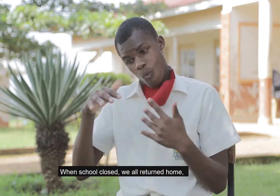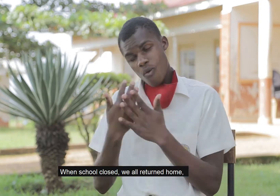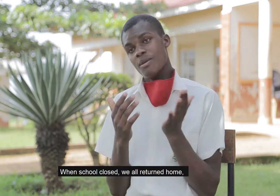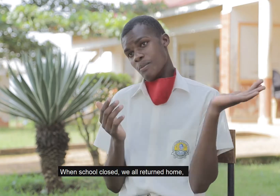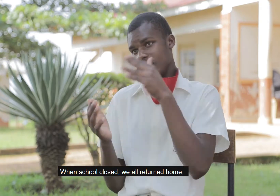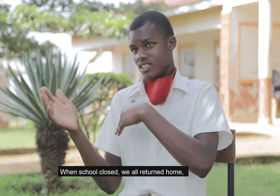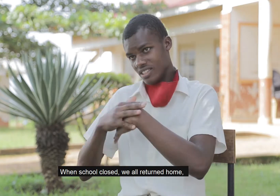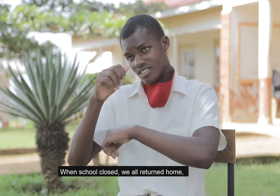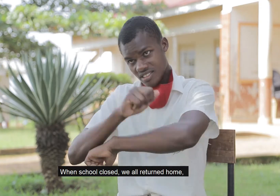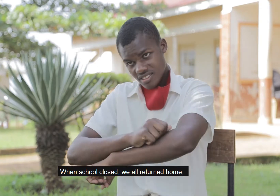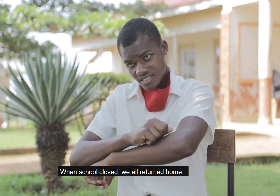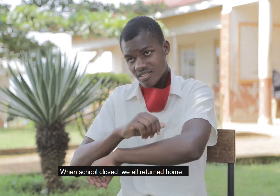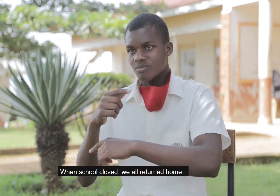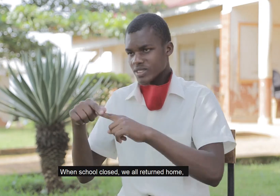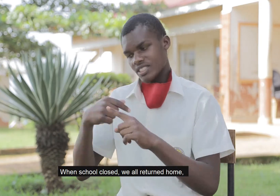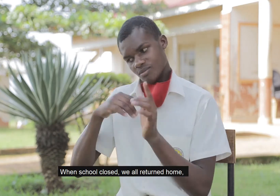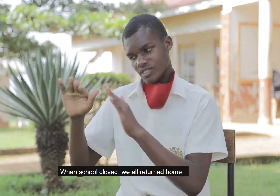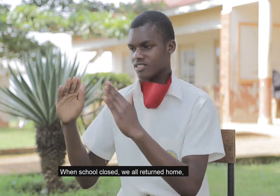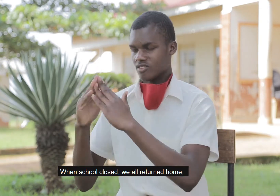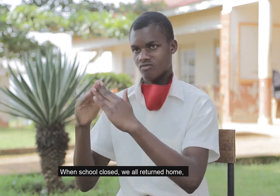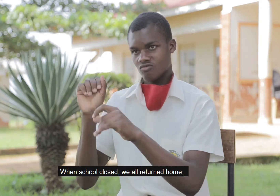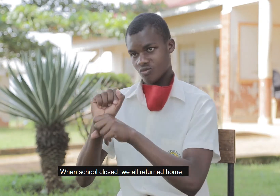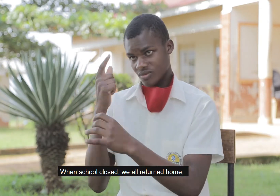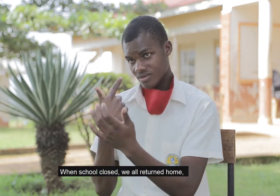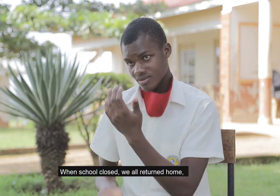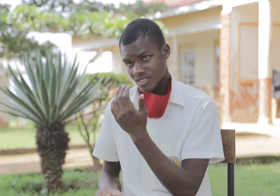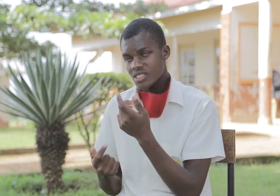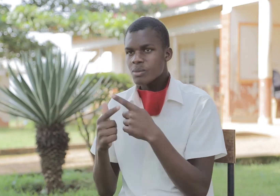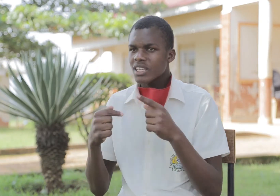When schools closed, we all returned home.